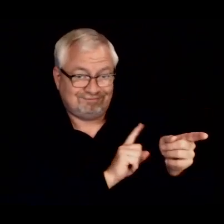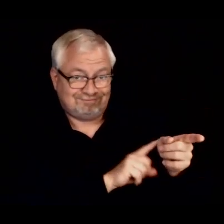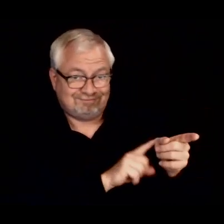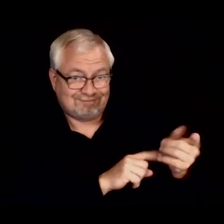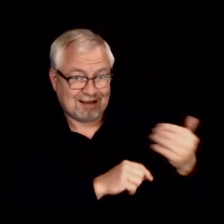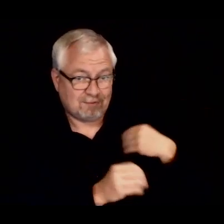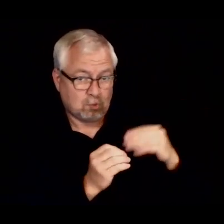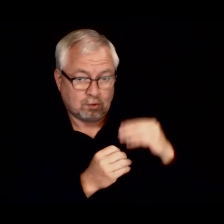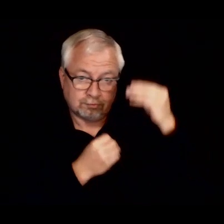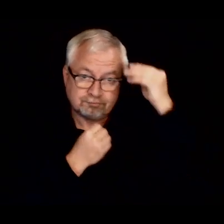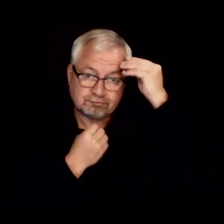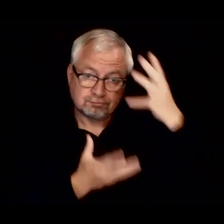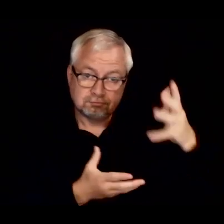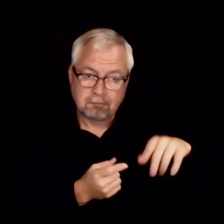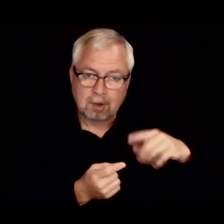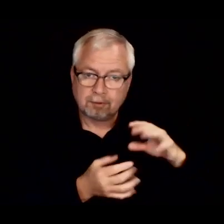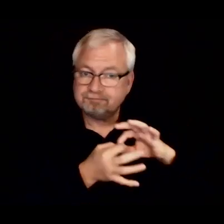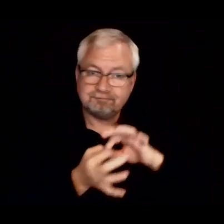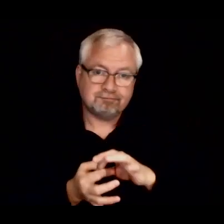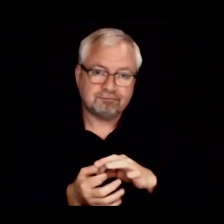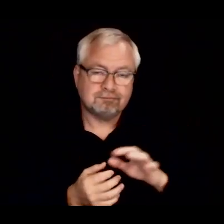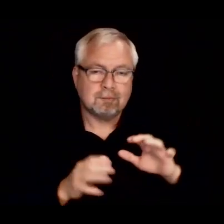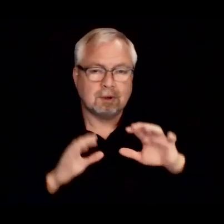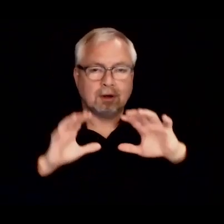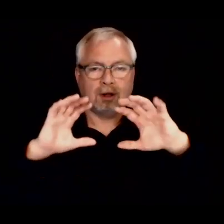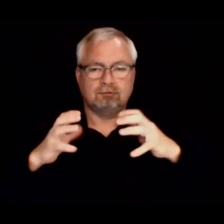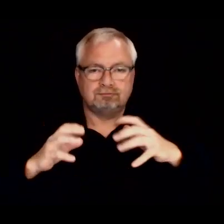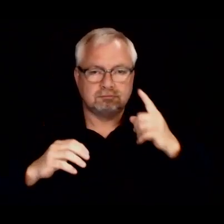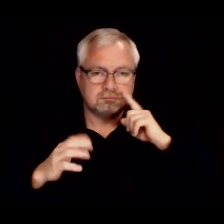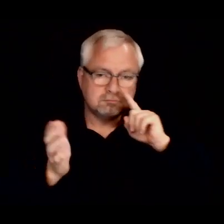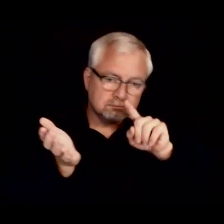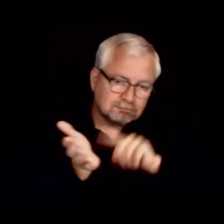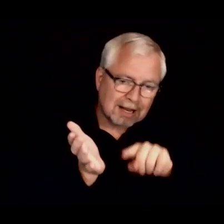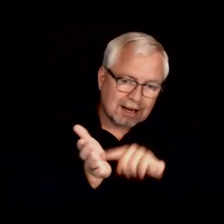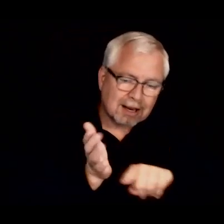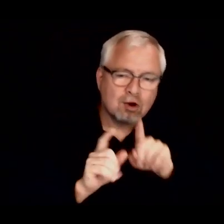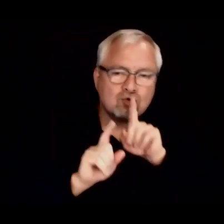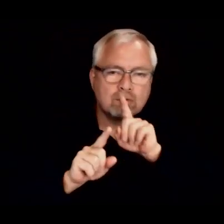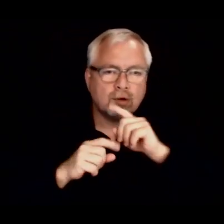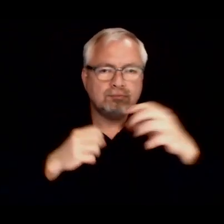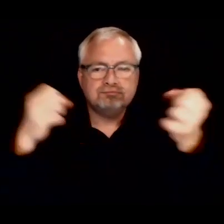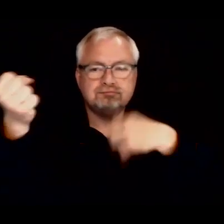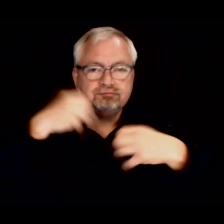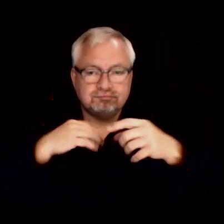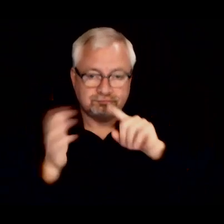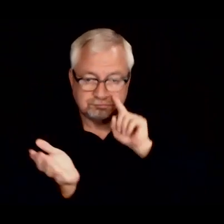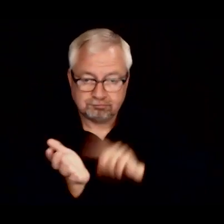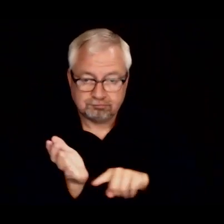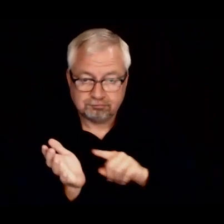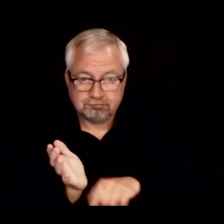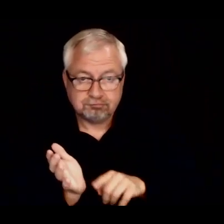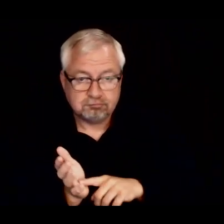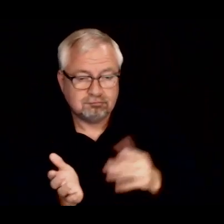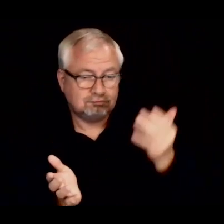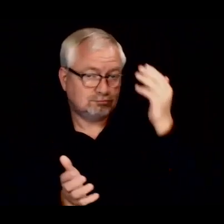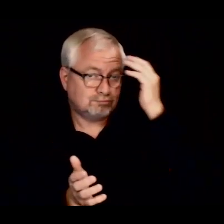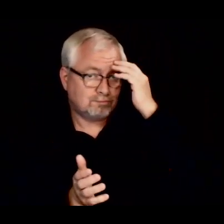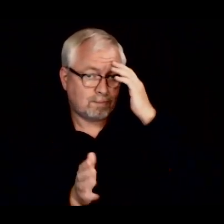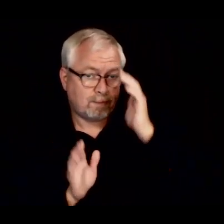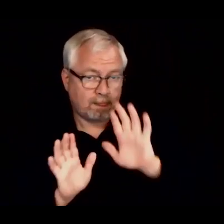the classification of those inspection reports. I think certainly understand the public interest in